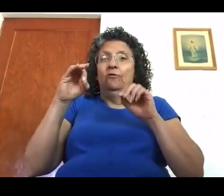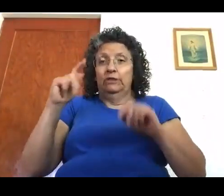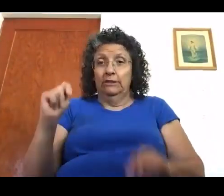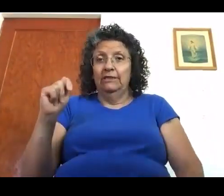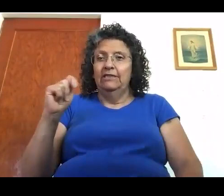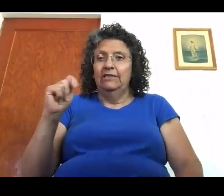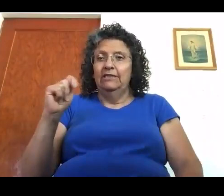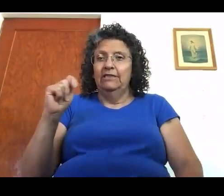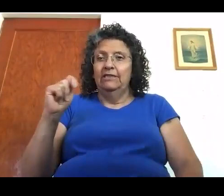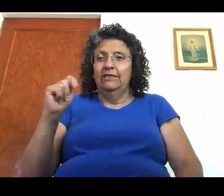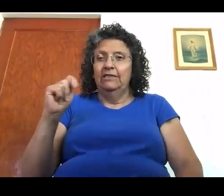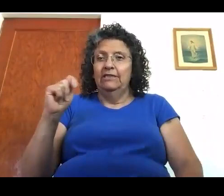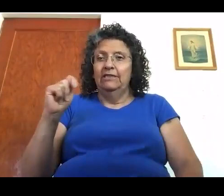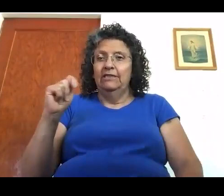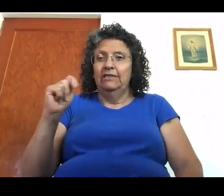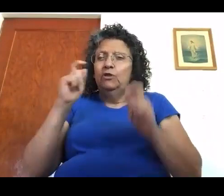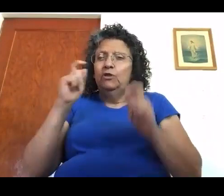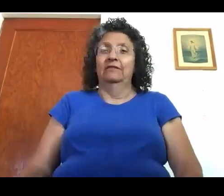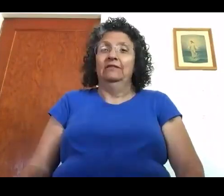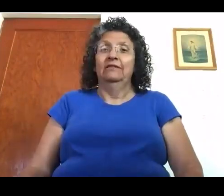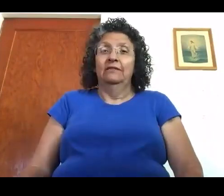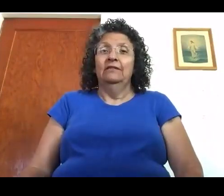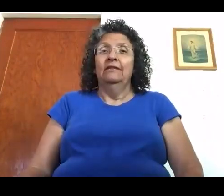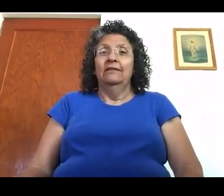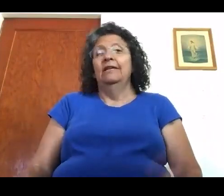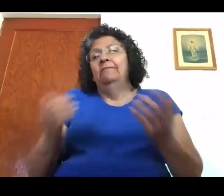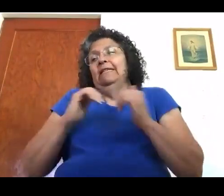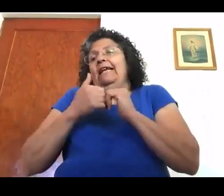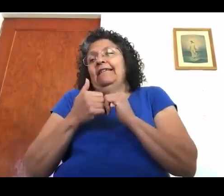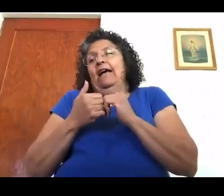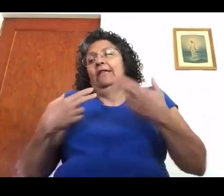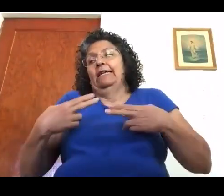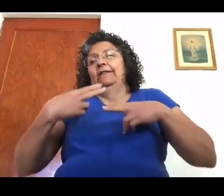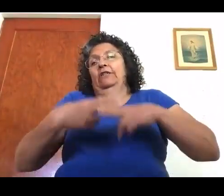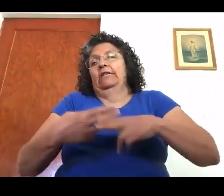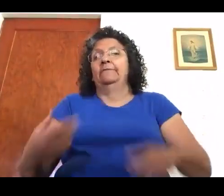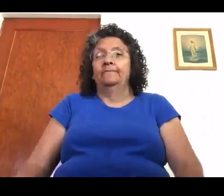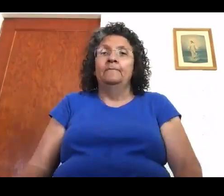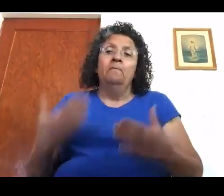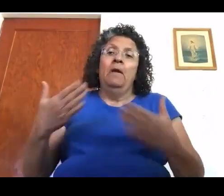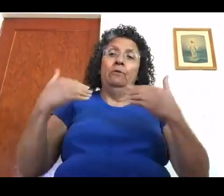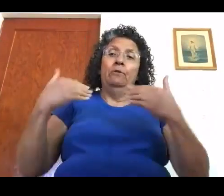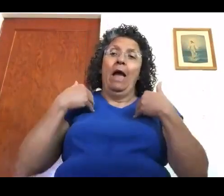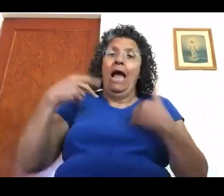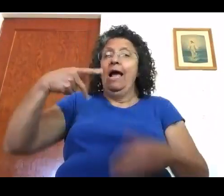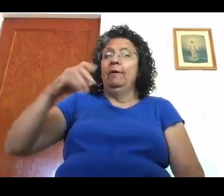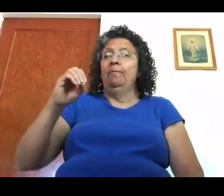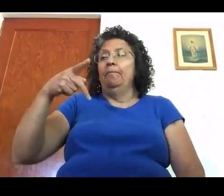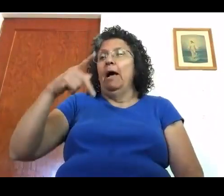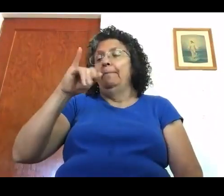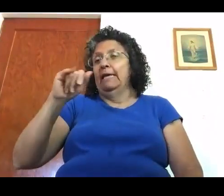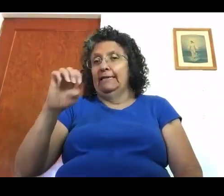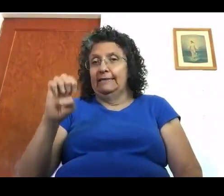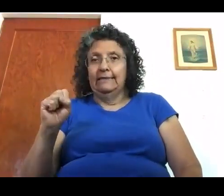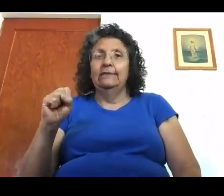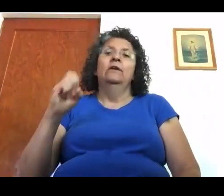tiny, but it's how they got their name. So you might have poppies in your yard, you might have dandelions, you might have other wildflowers or